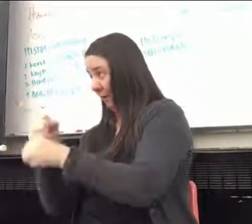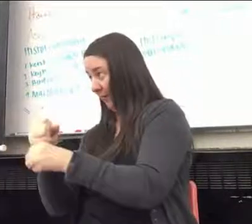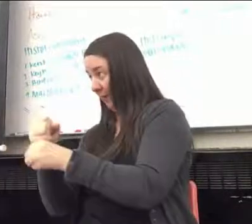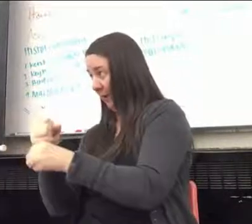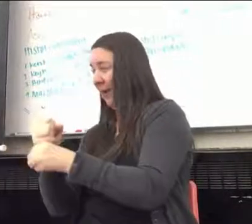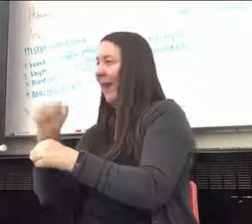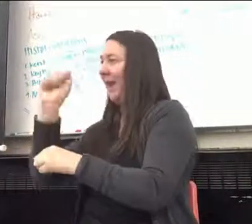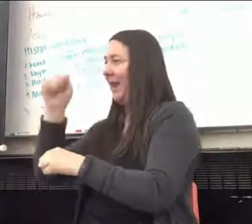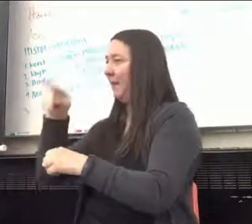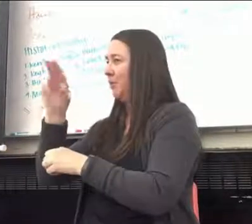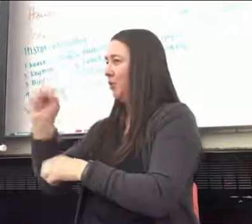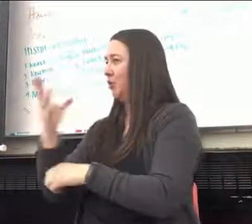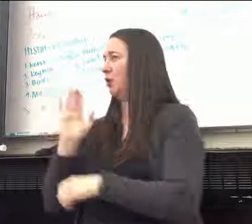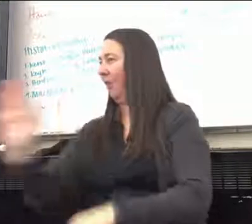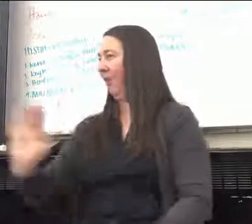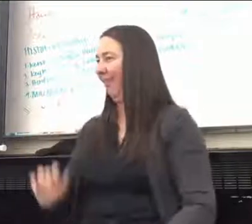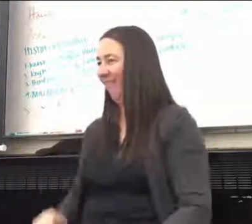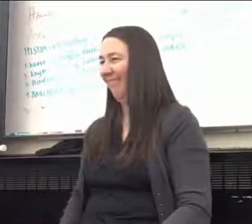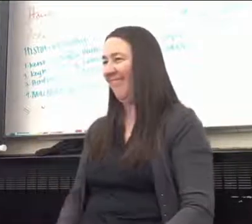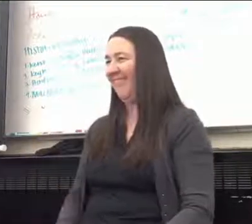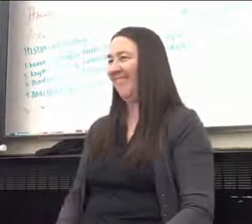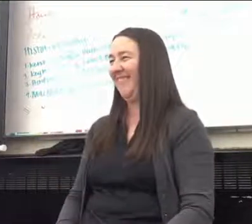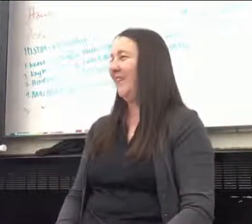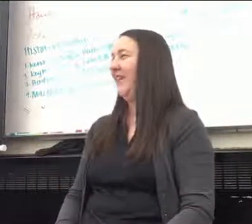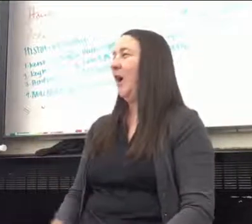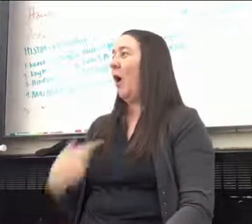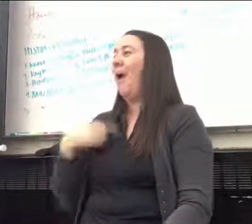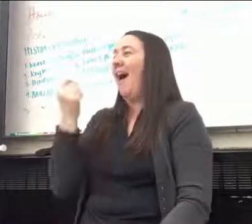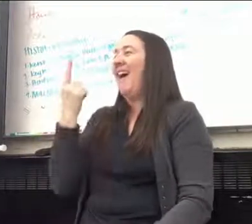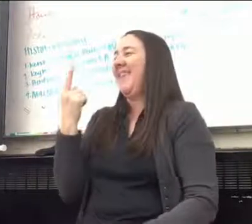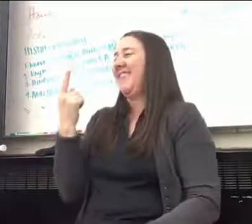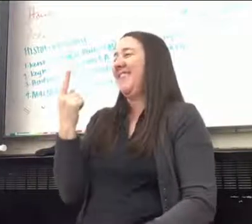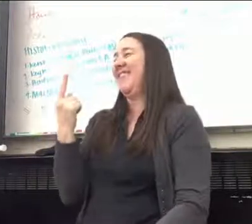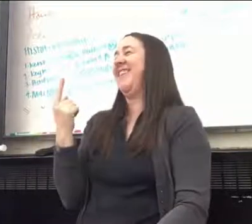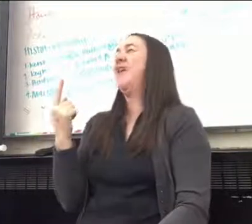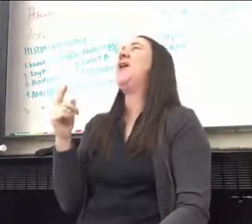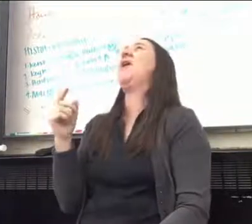Oh. APUSH. Okay. Oh, I get. Okay.